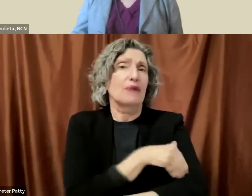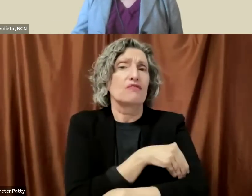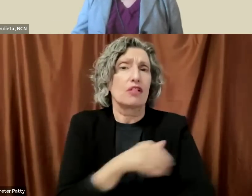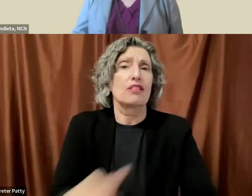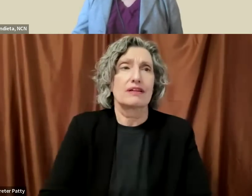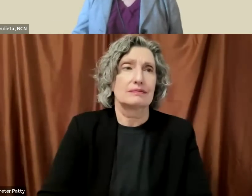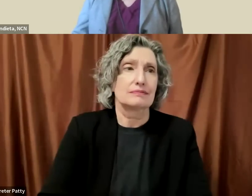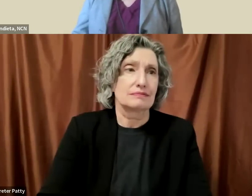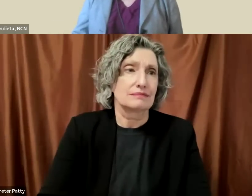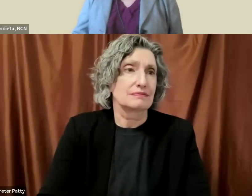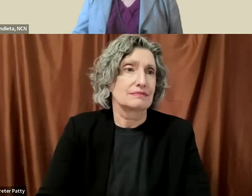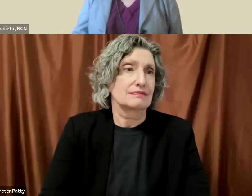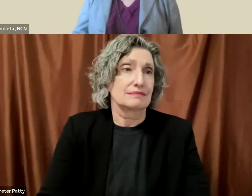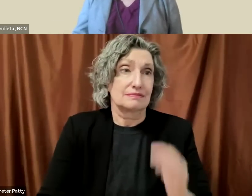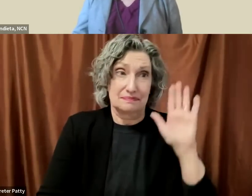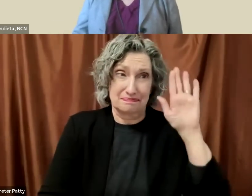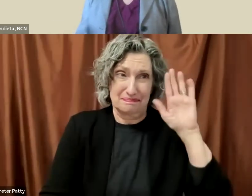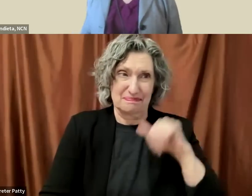And Jessica, can I add to that too?